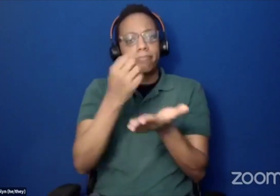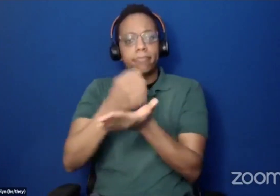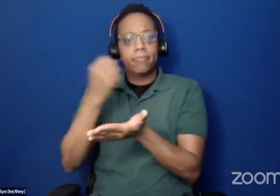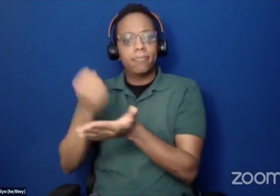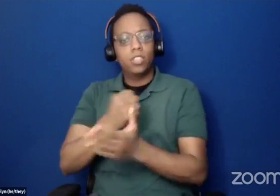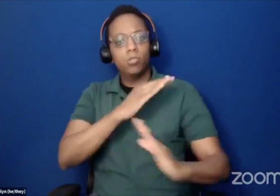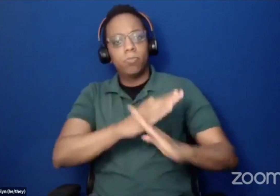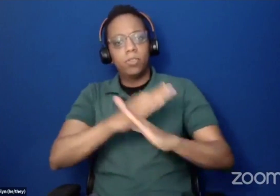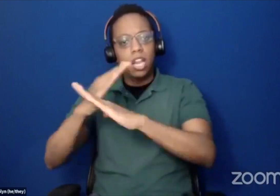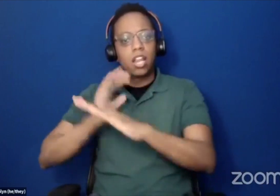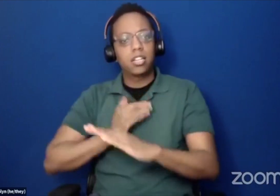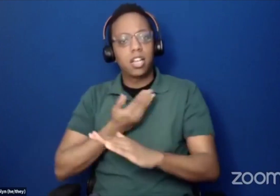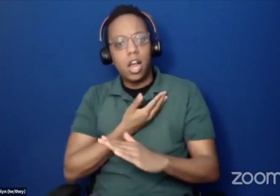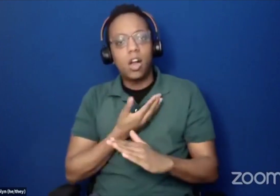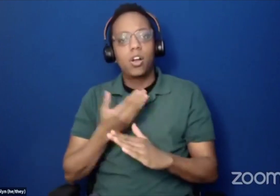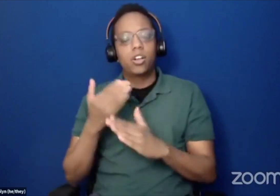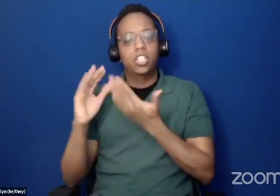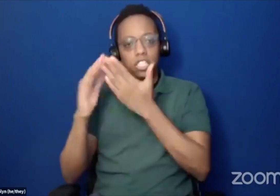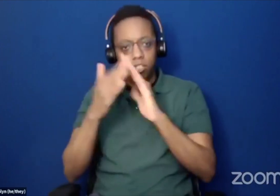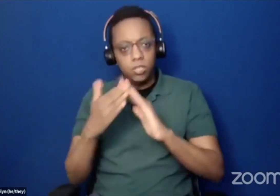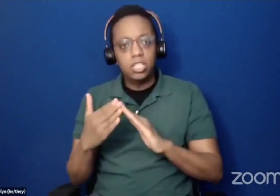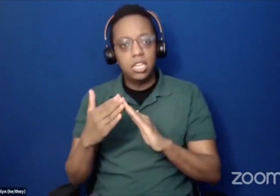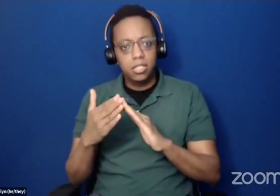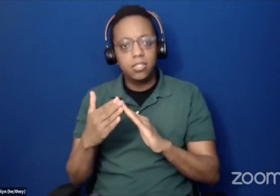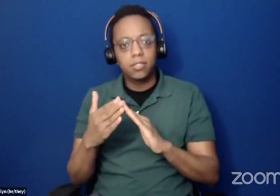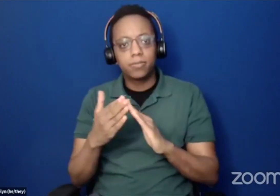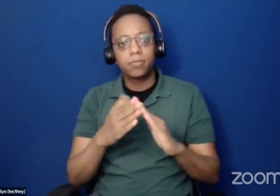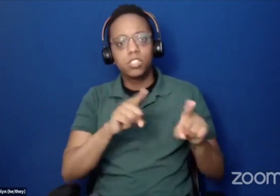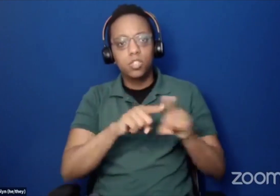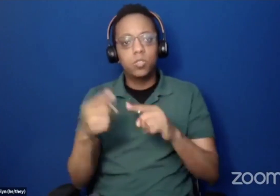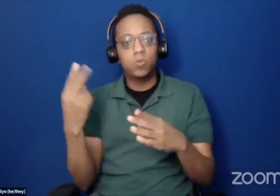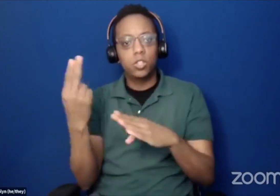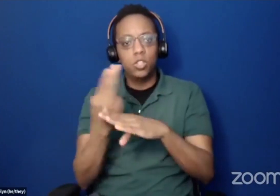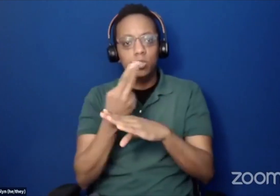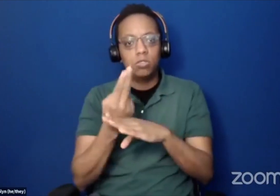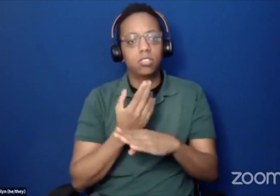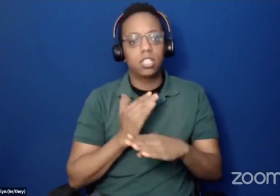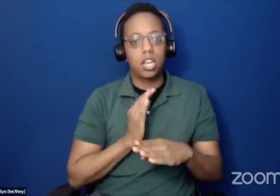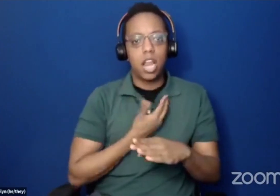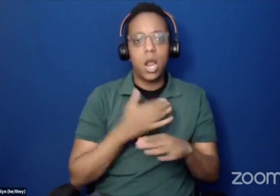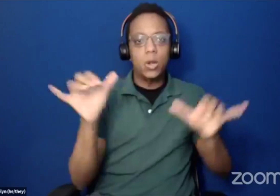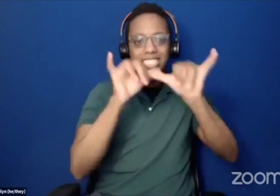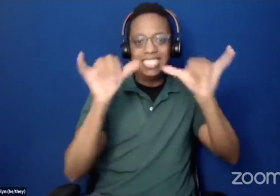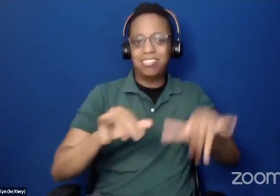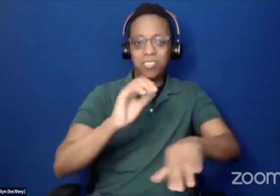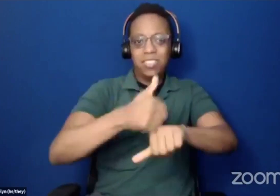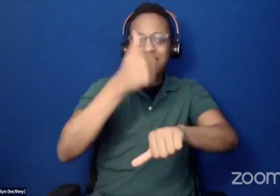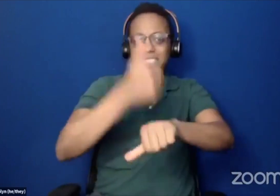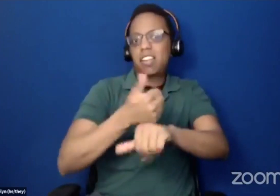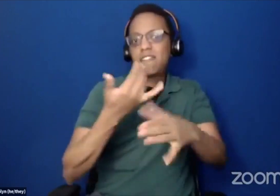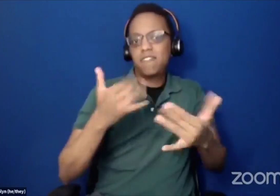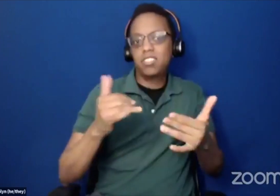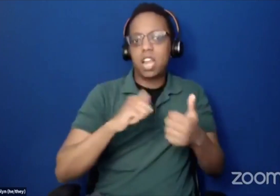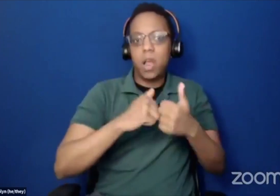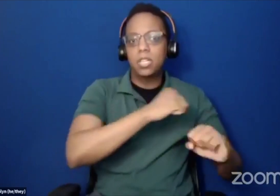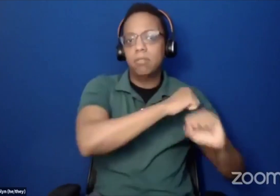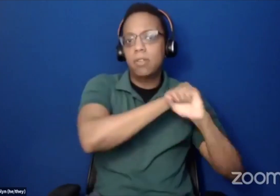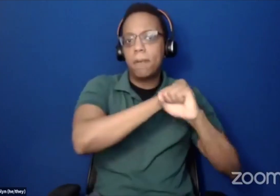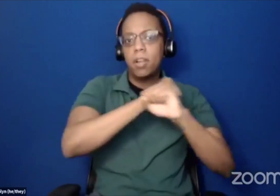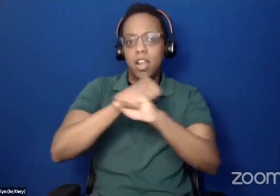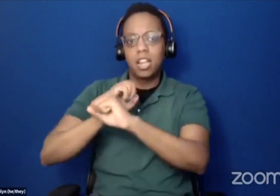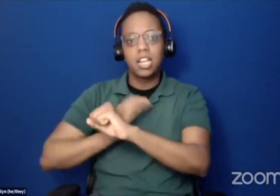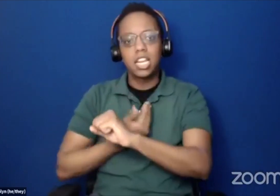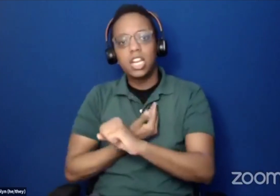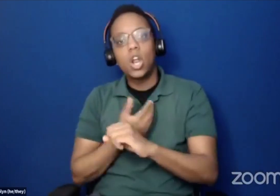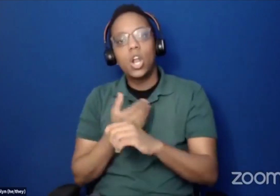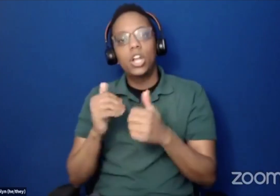ways of how we can protect and be able to support and prevent our community, those who are most vulnerable to this situation that has hit our